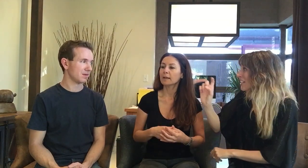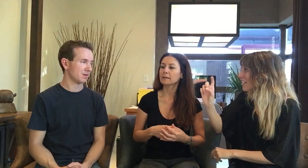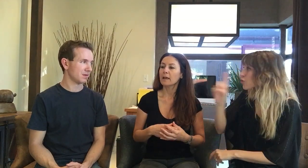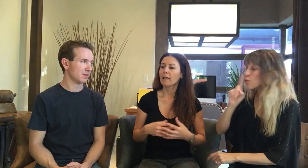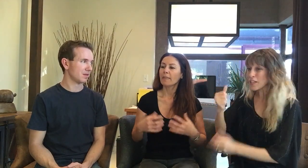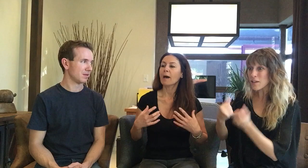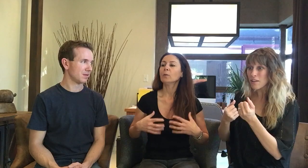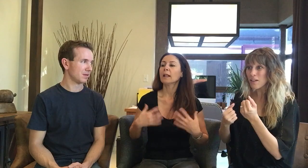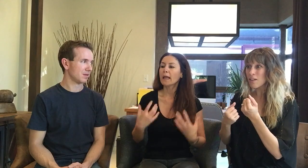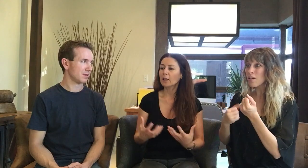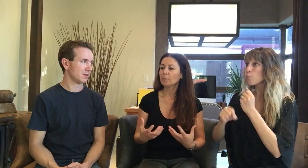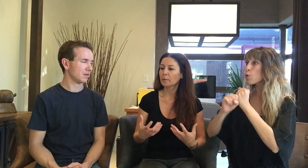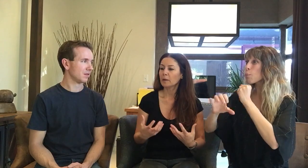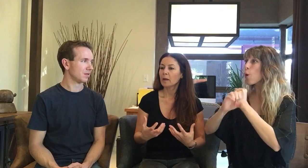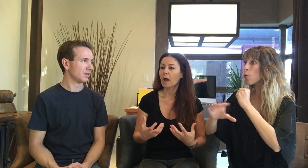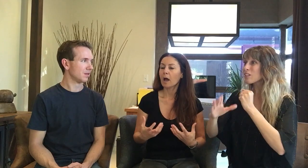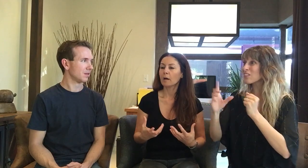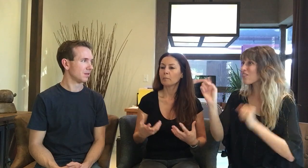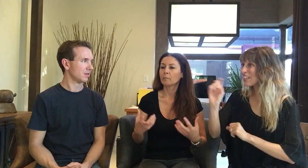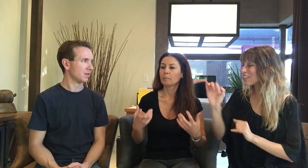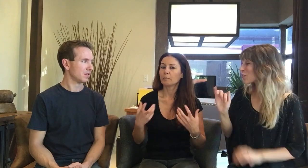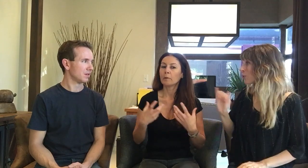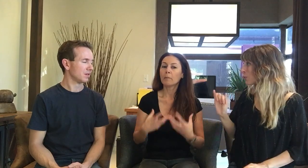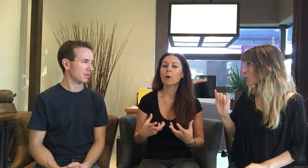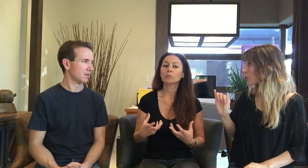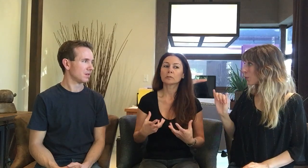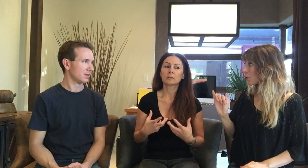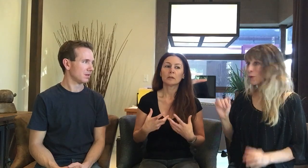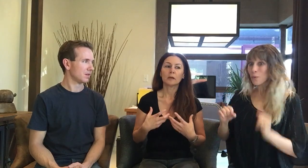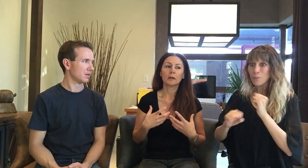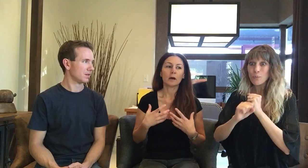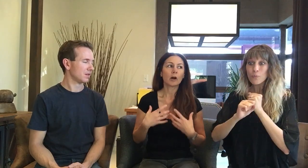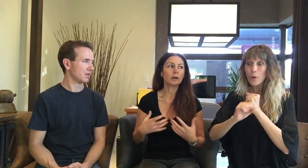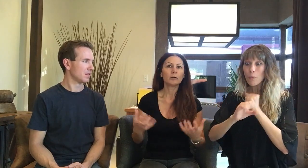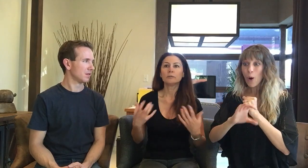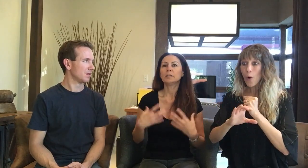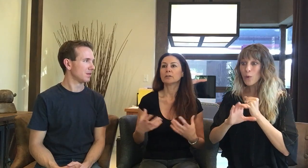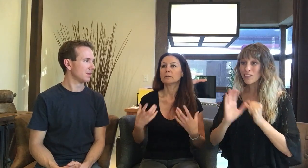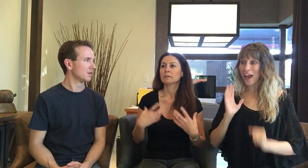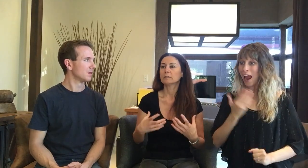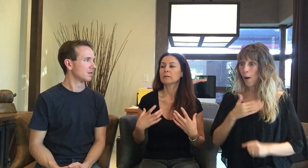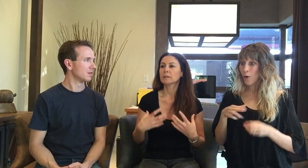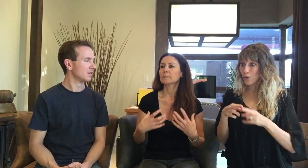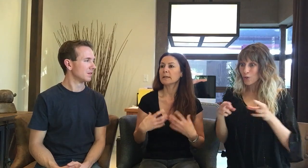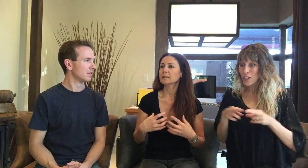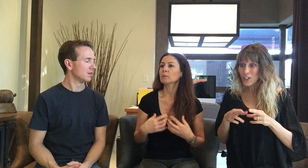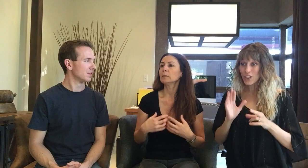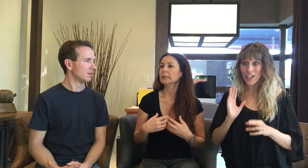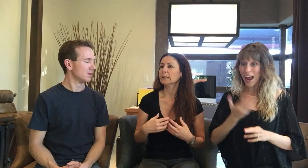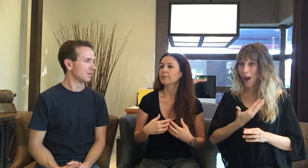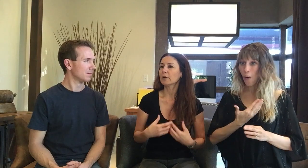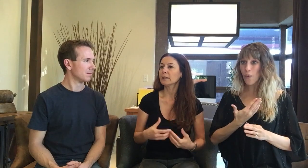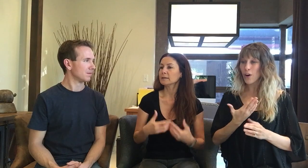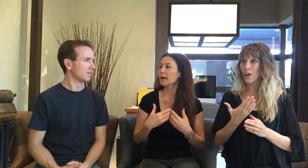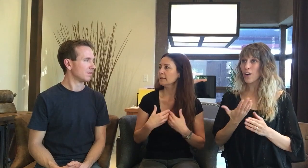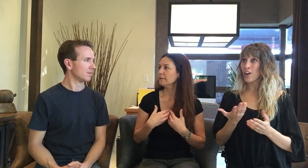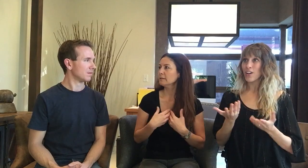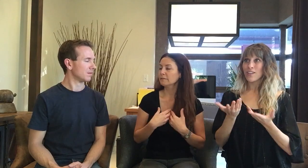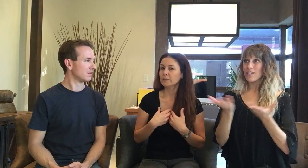and that will help promote our own region, the space that we live, right? Because I live in